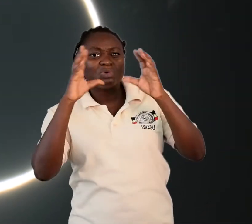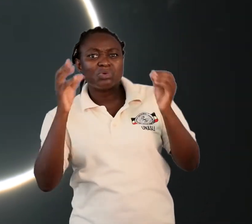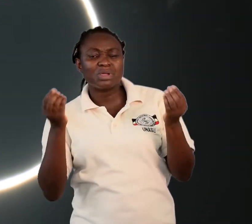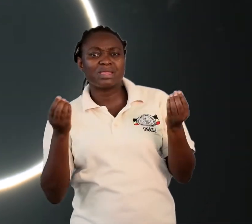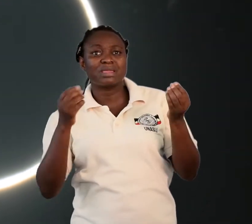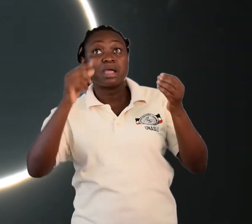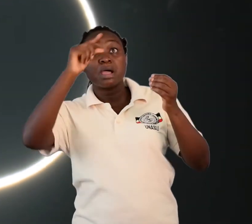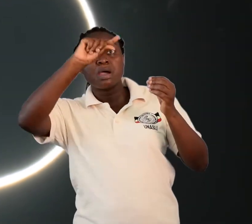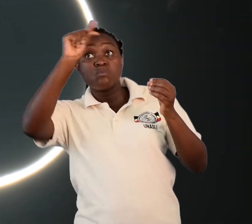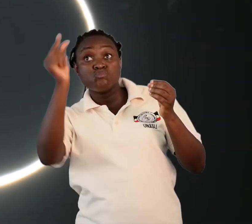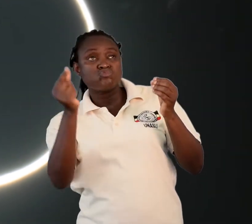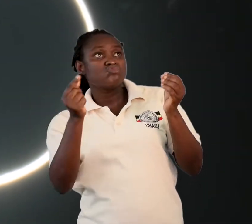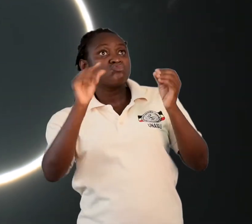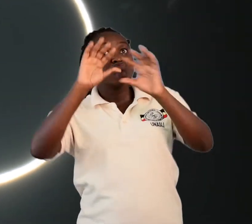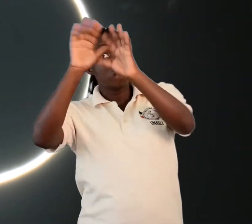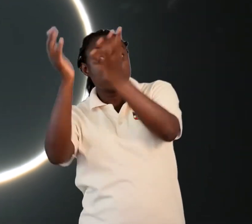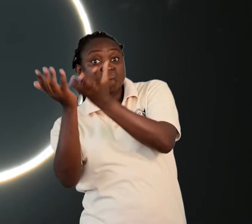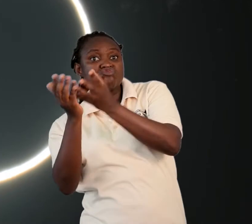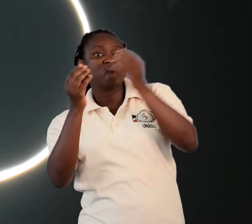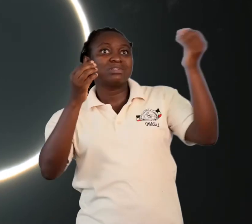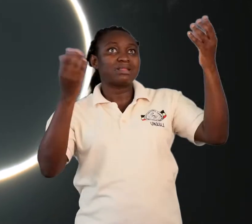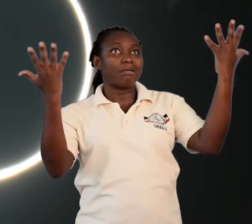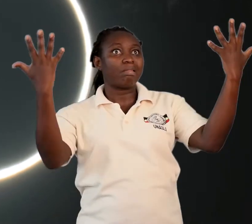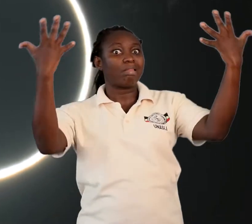we have observed them.